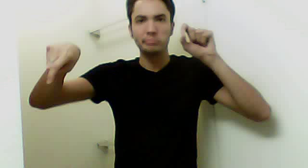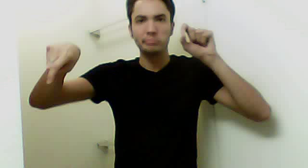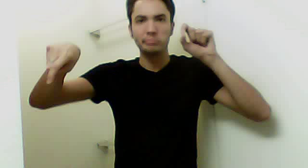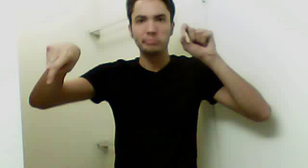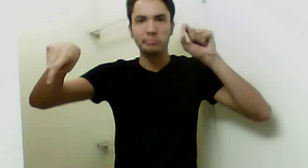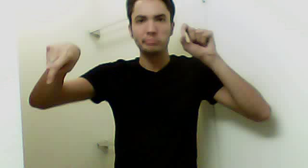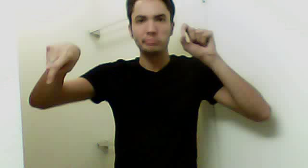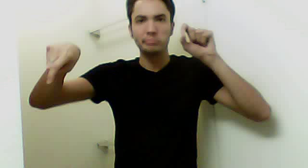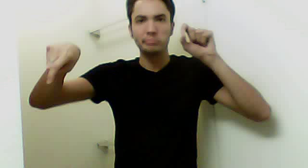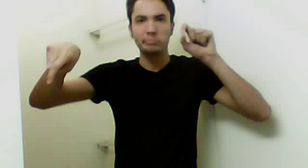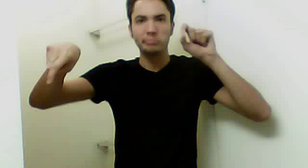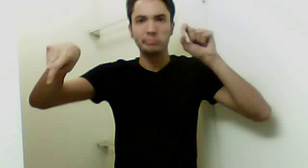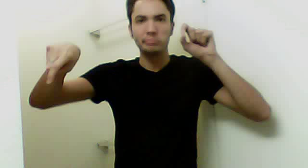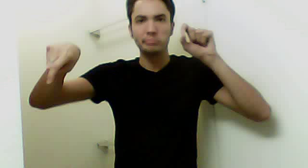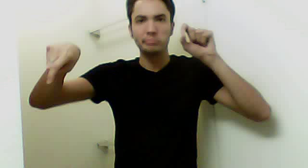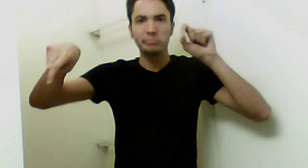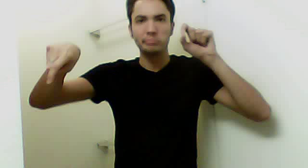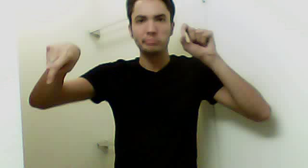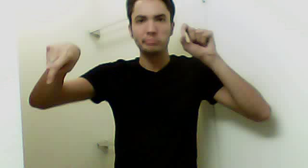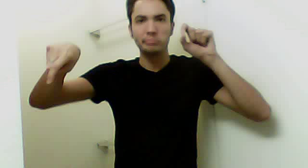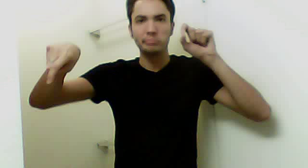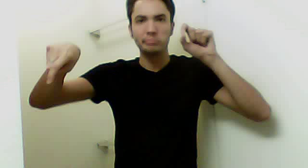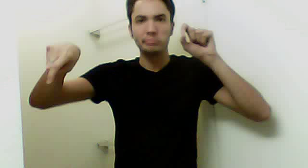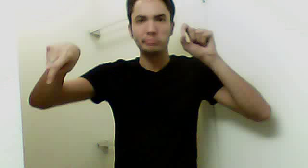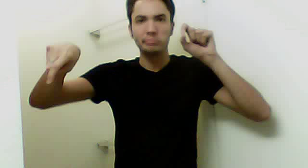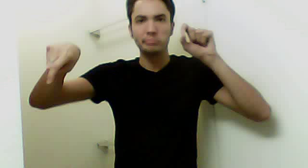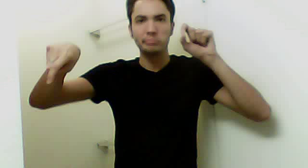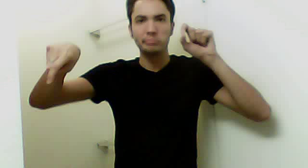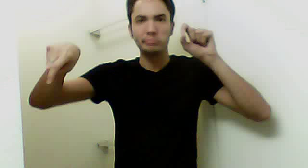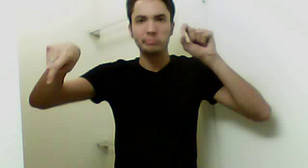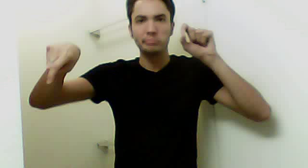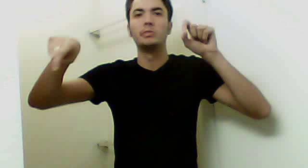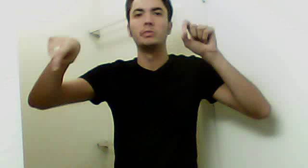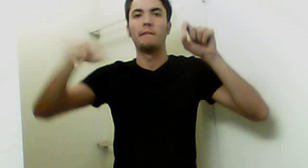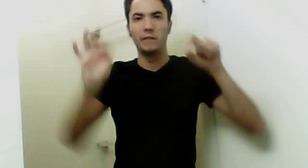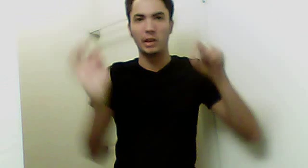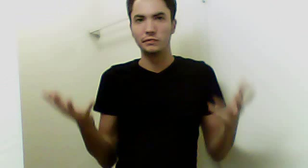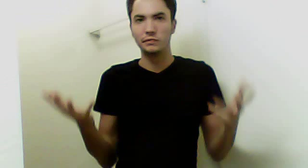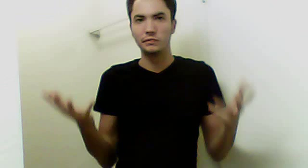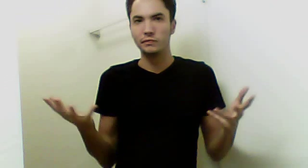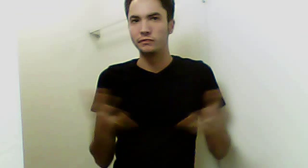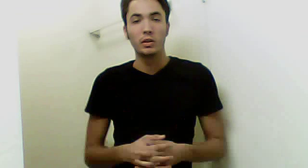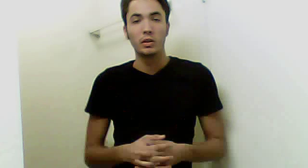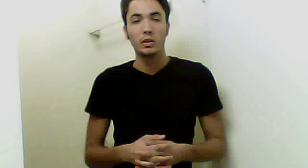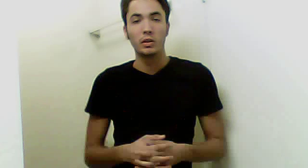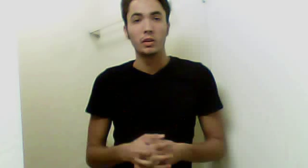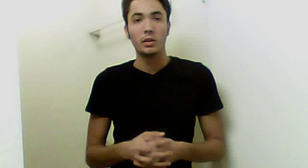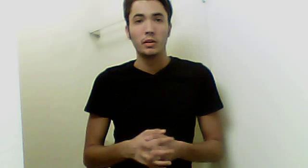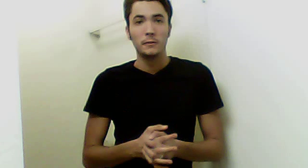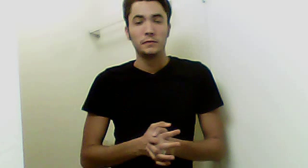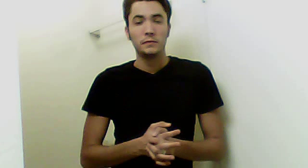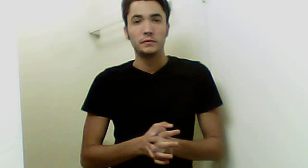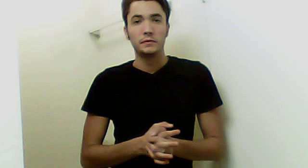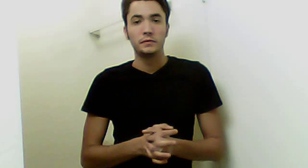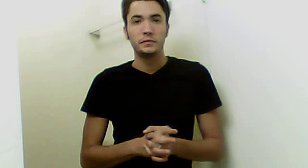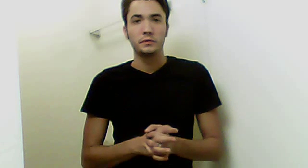long till it lands. You don't need an app for that. There's also unit and currency conversion. Also, again, you don't have to click one of the results. Just type it into the